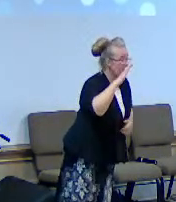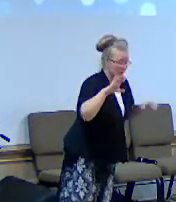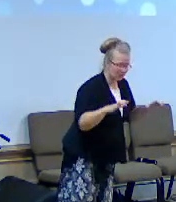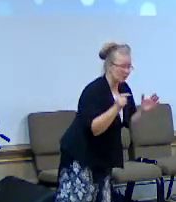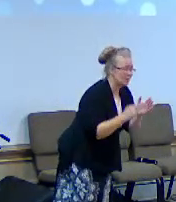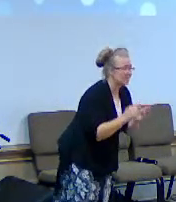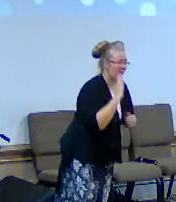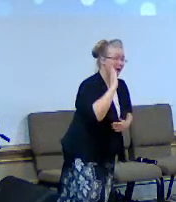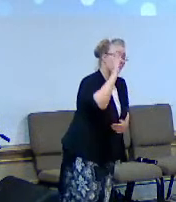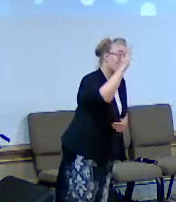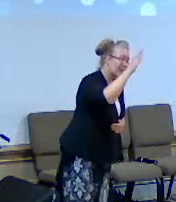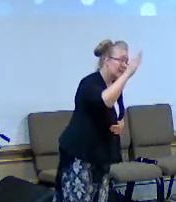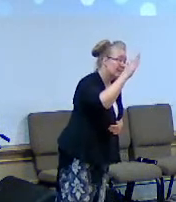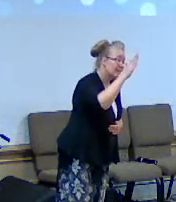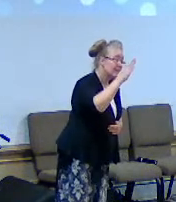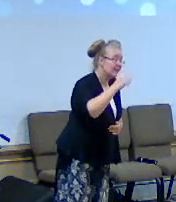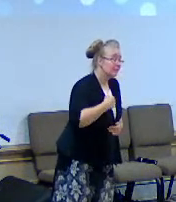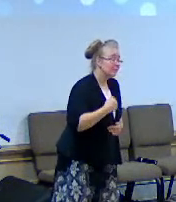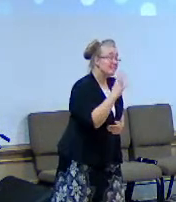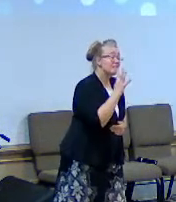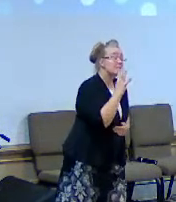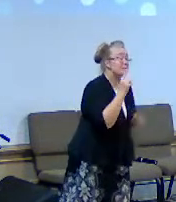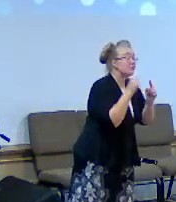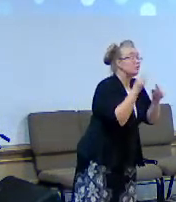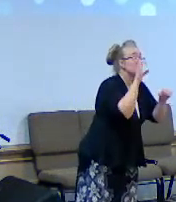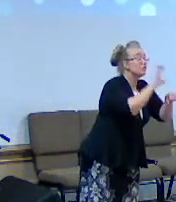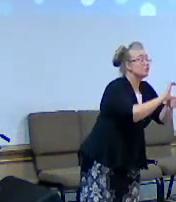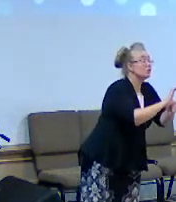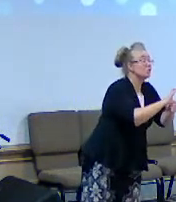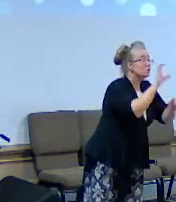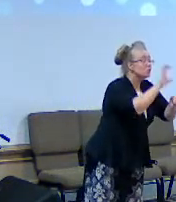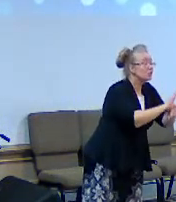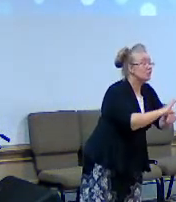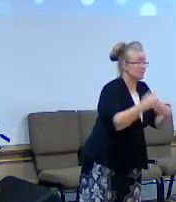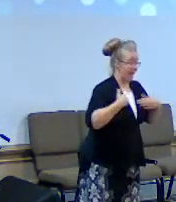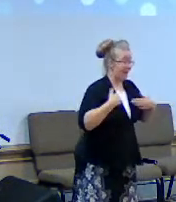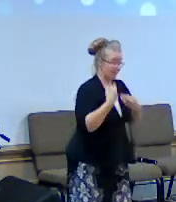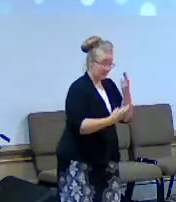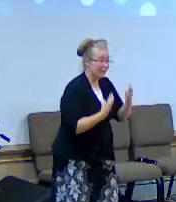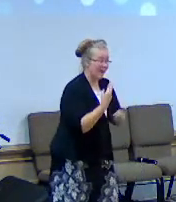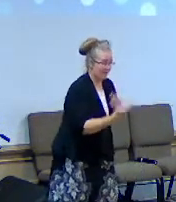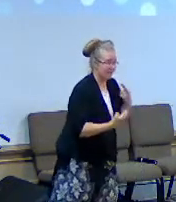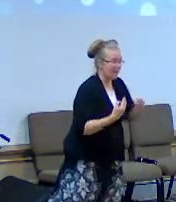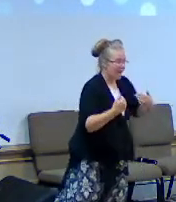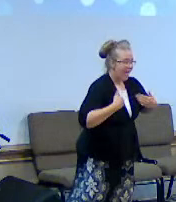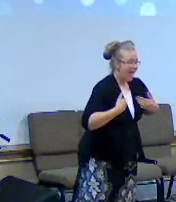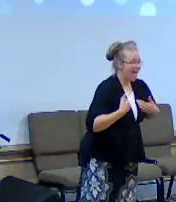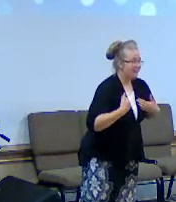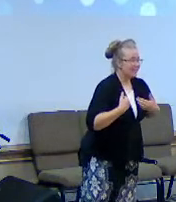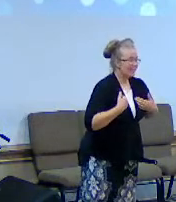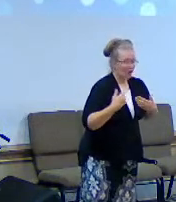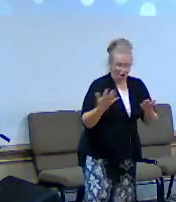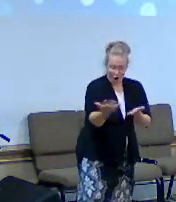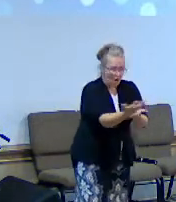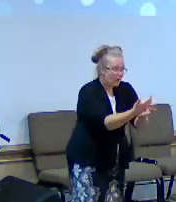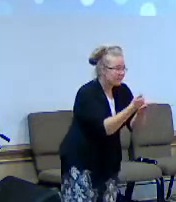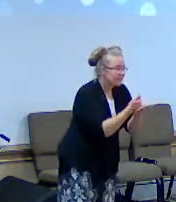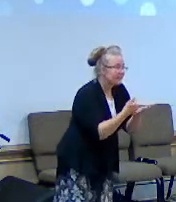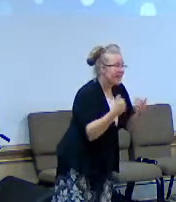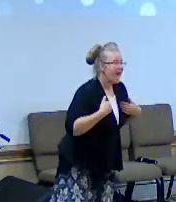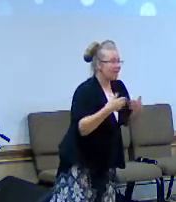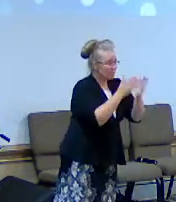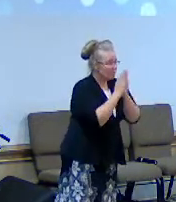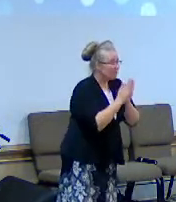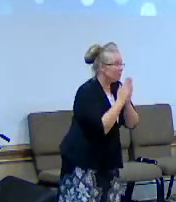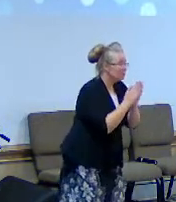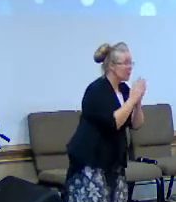going to get through this. And let me speak to this church right now. Church, we're having revival. We are having harvest. We are praying people